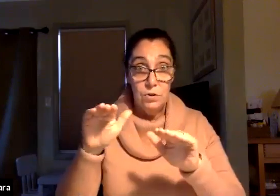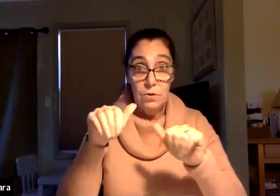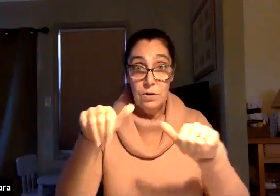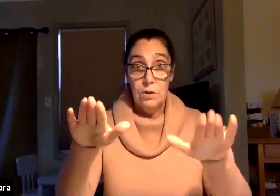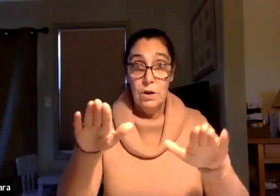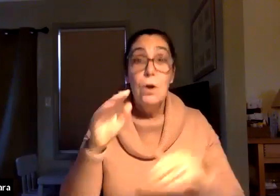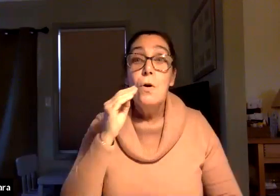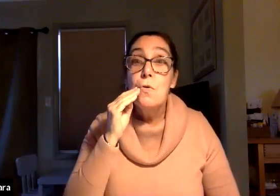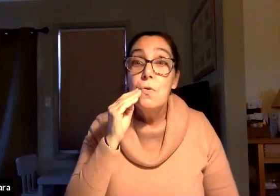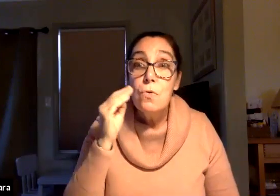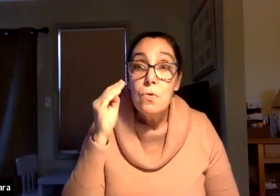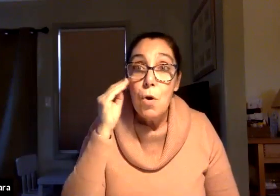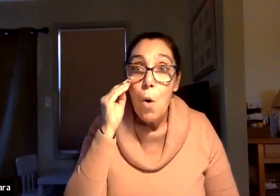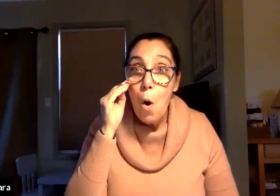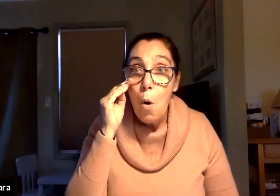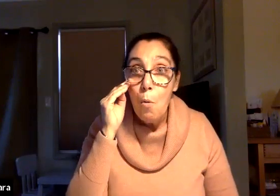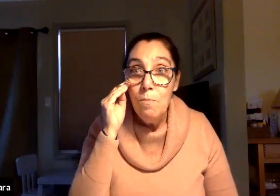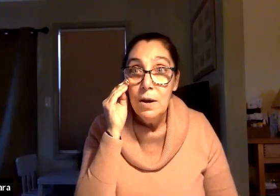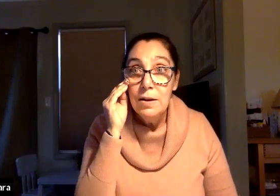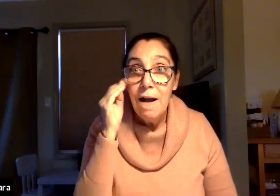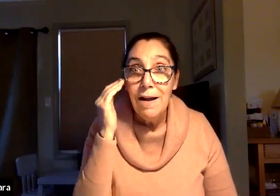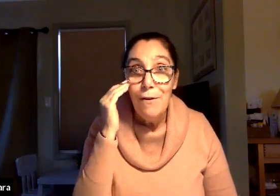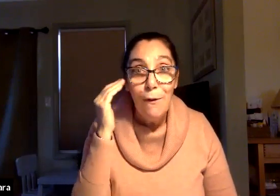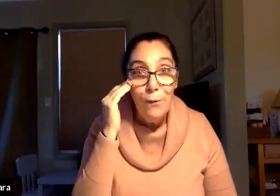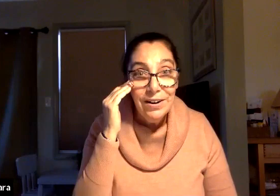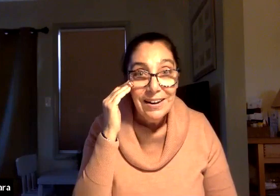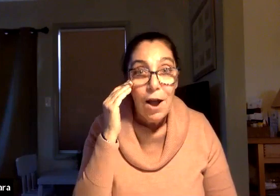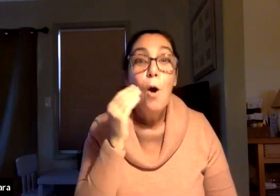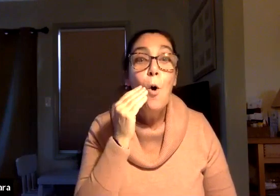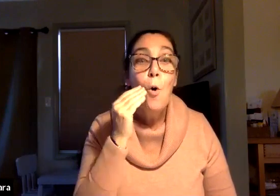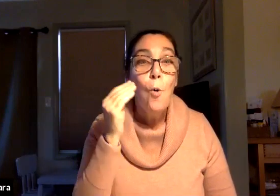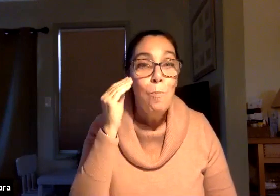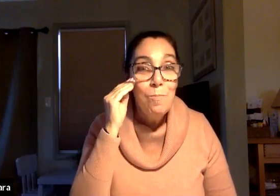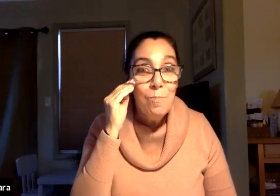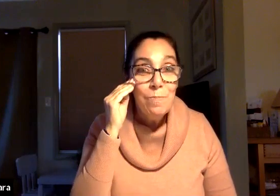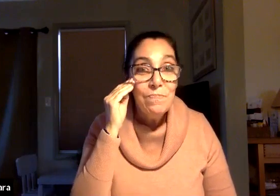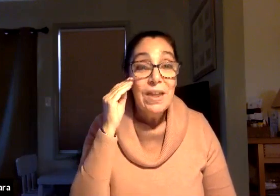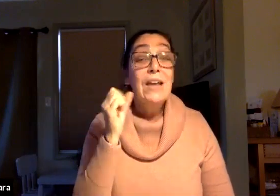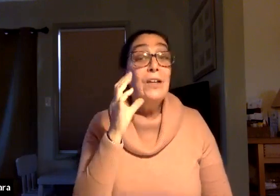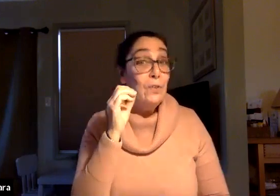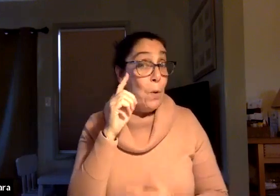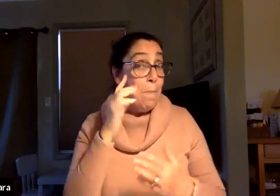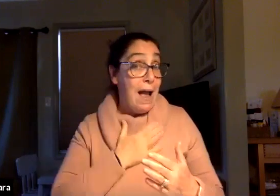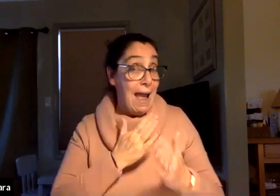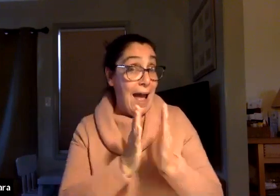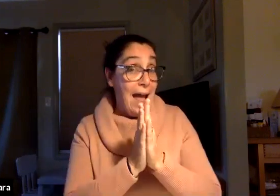to go home. I know, home. So my